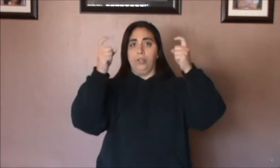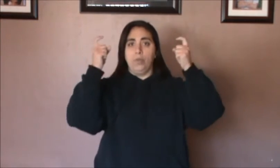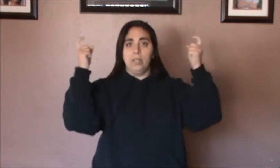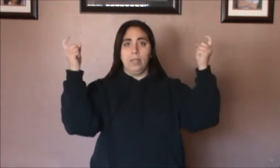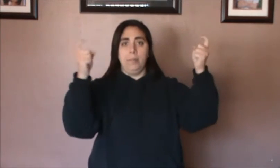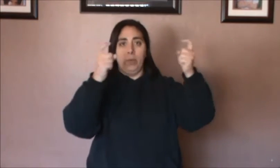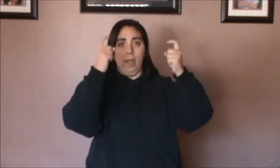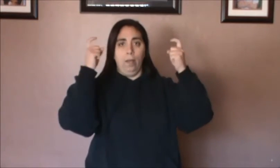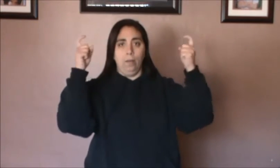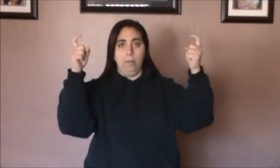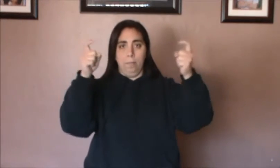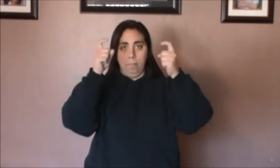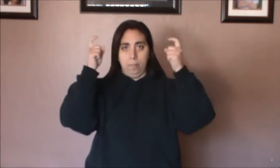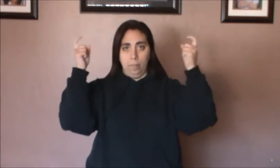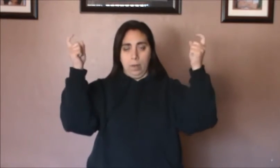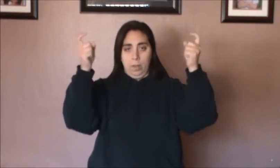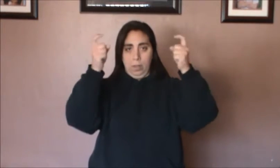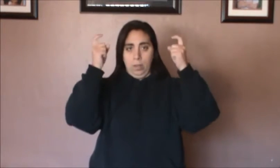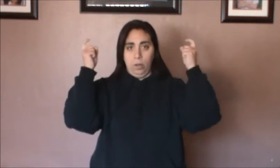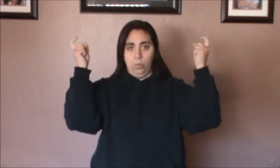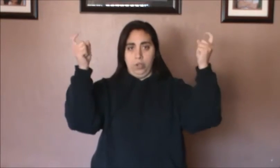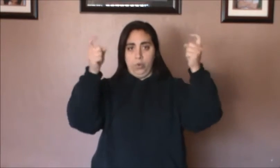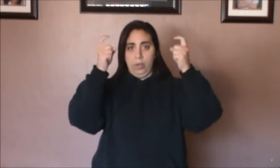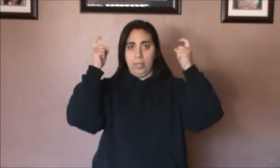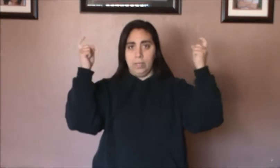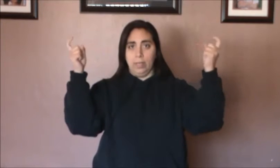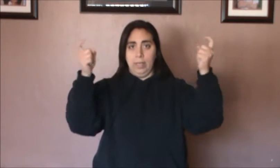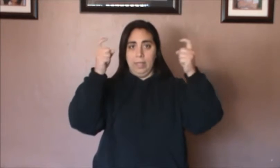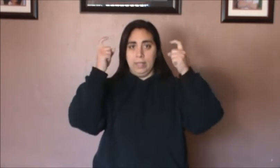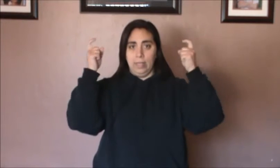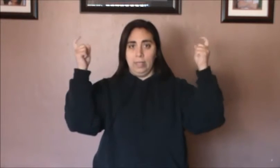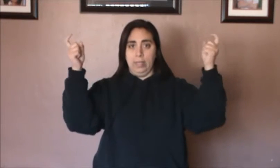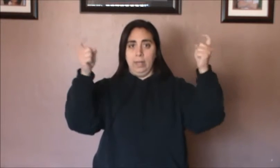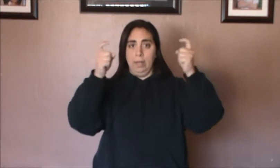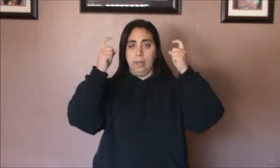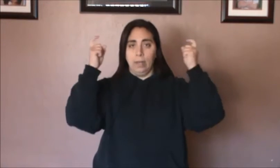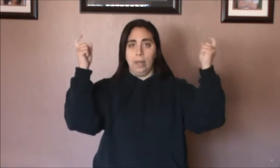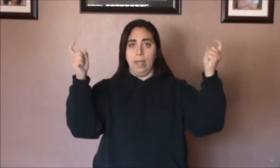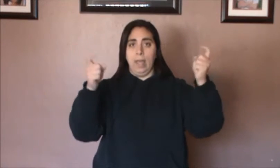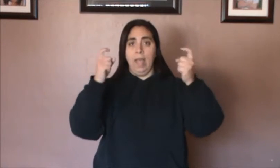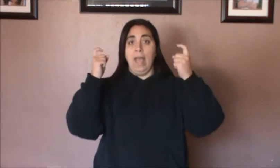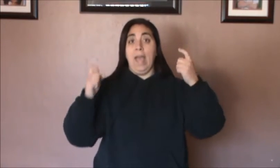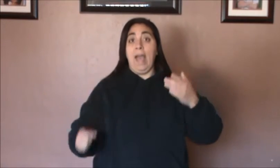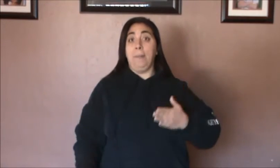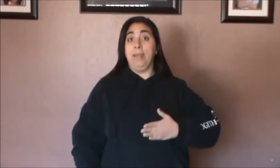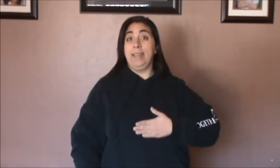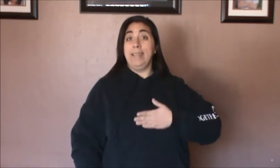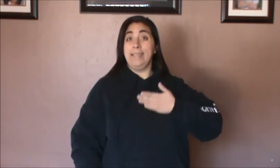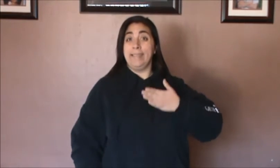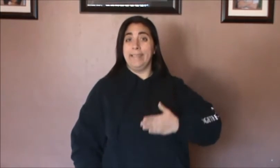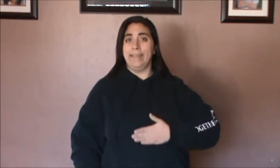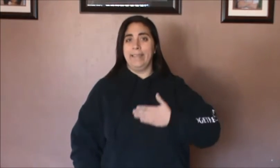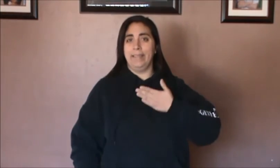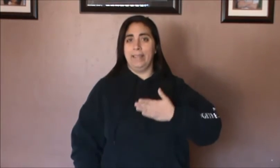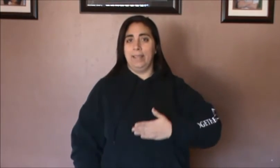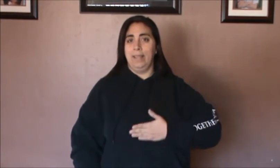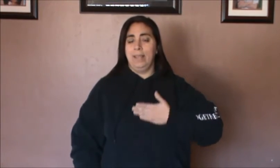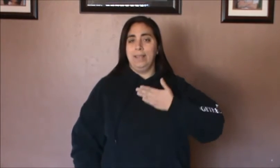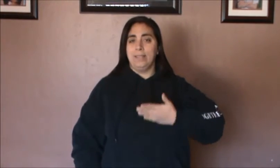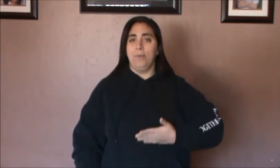twisting them around. Rejoice in the season. happiness. So